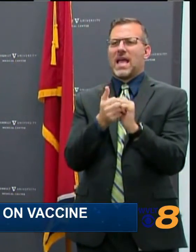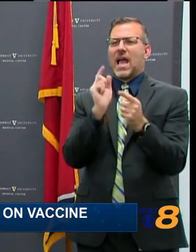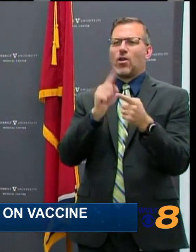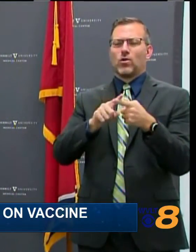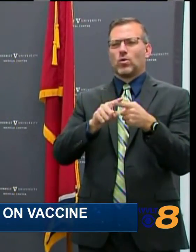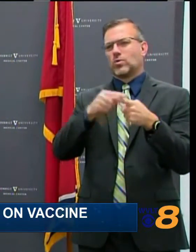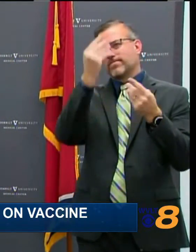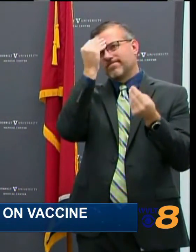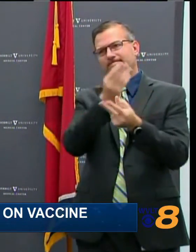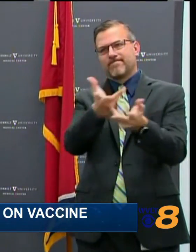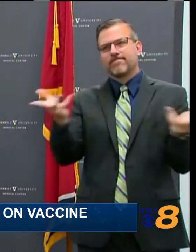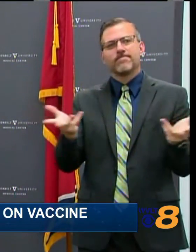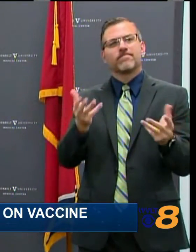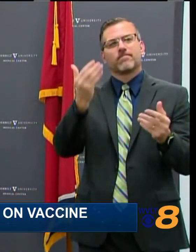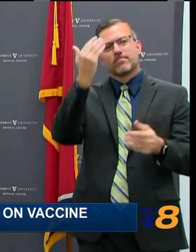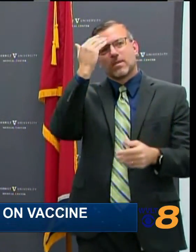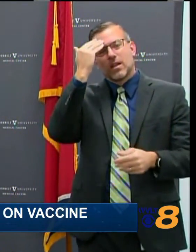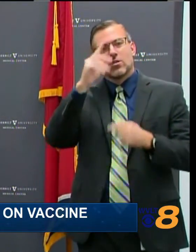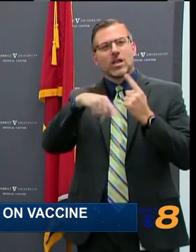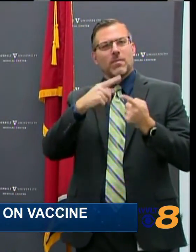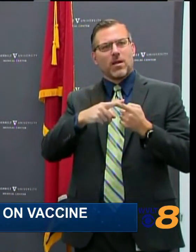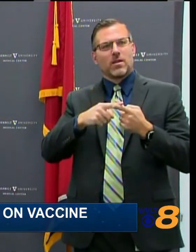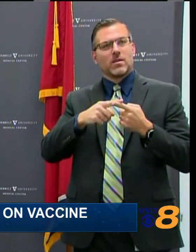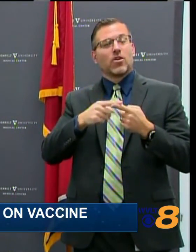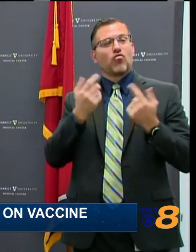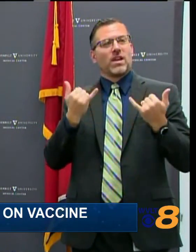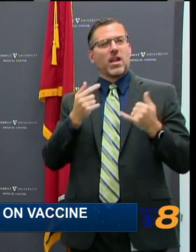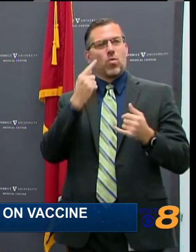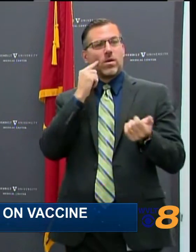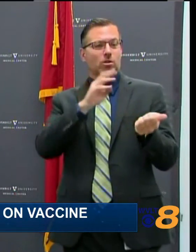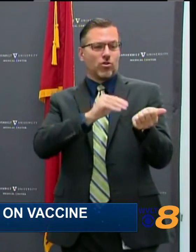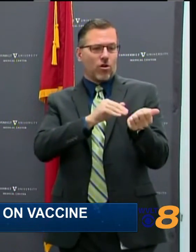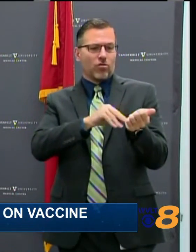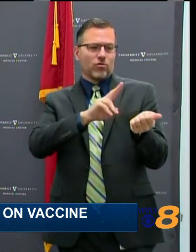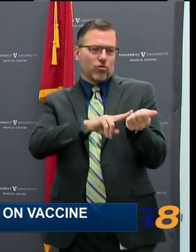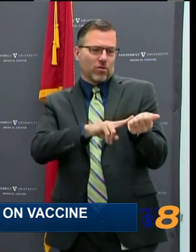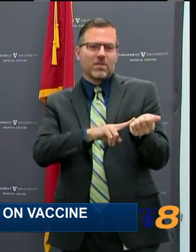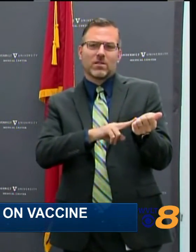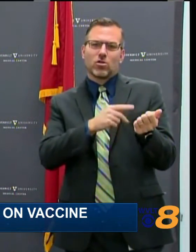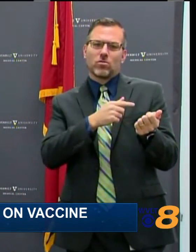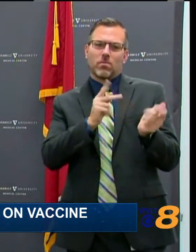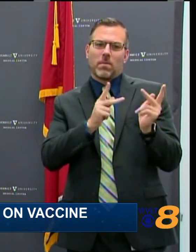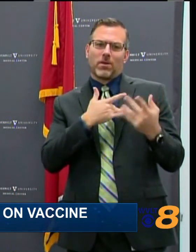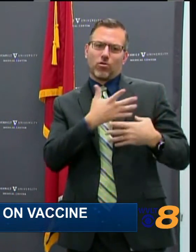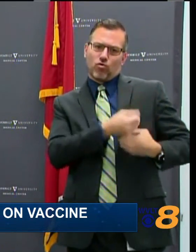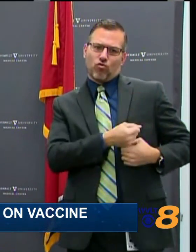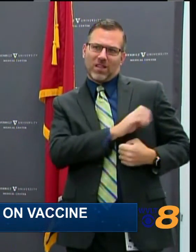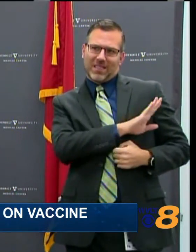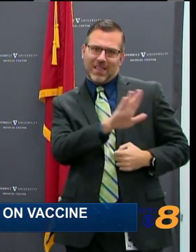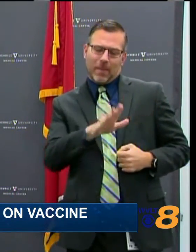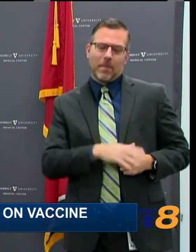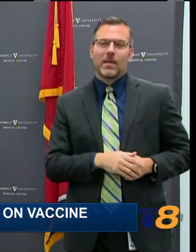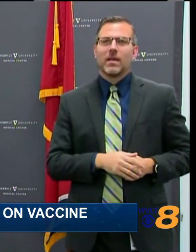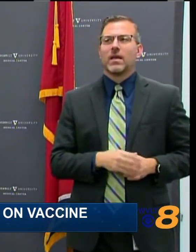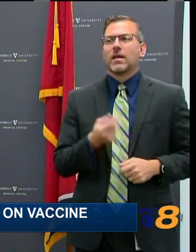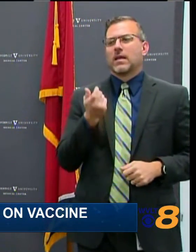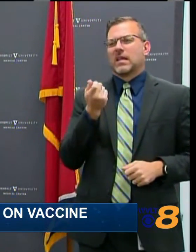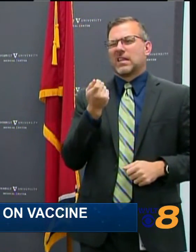At the present, what we really think is the most trusted voice is our healthcare providers. It's a little bit different than